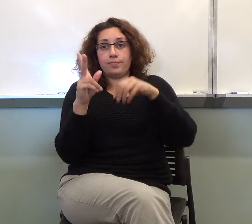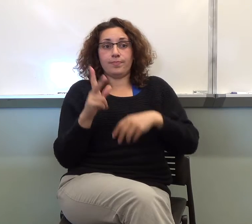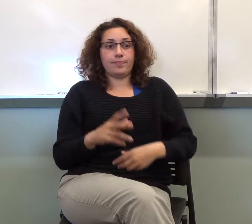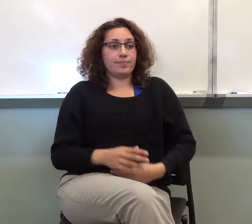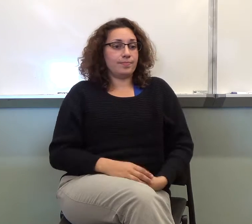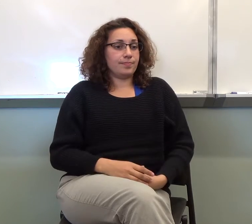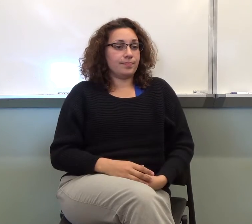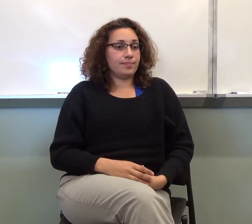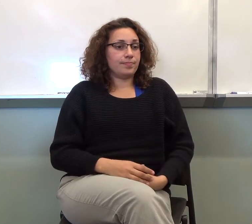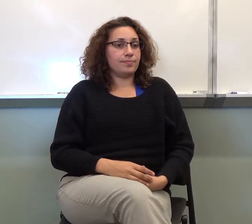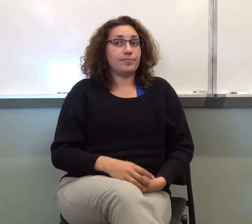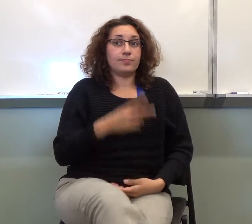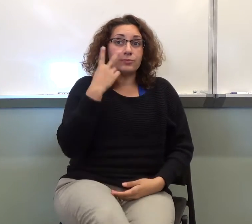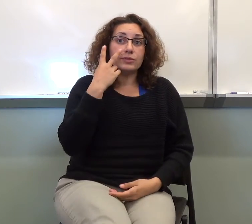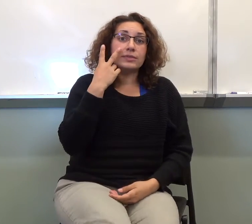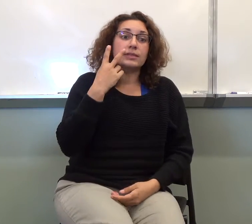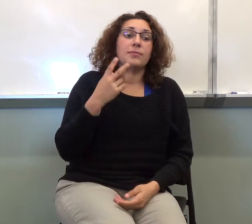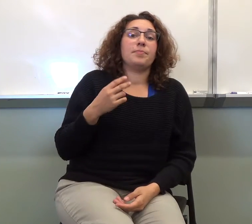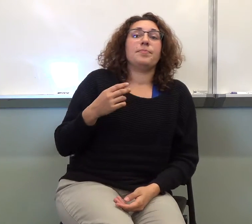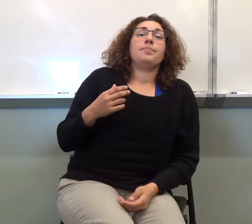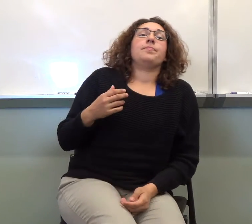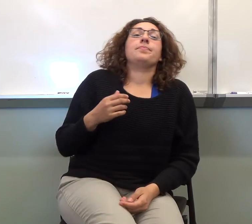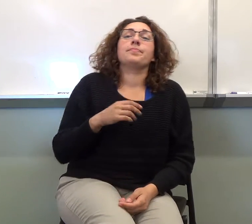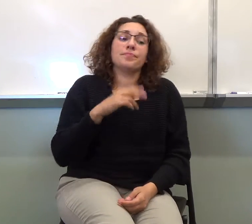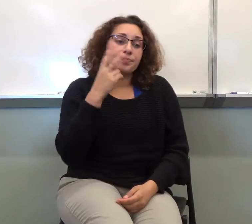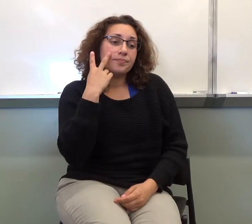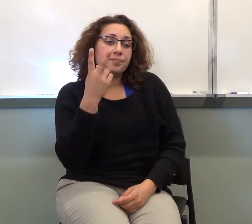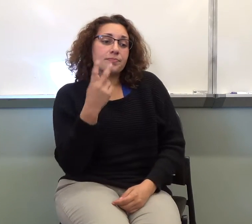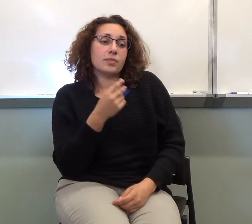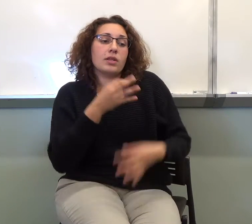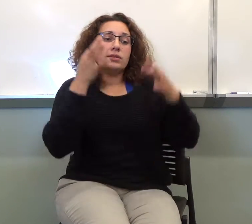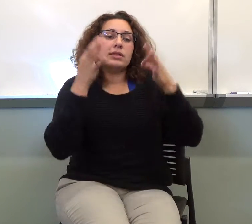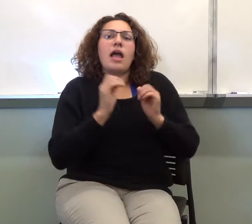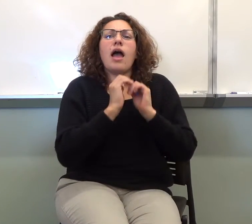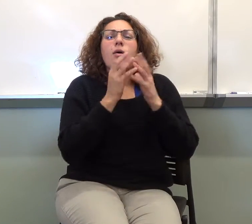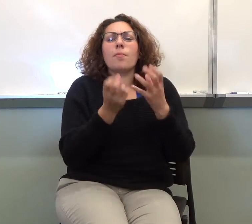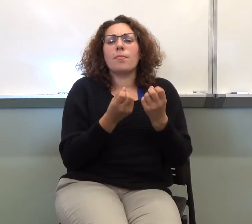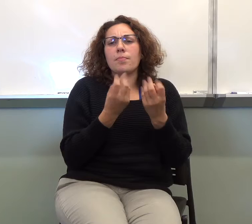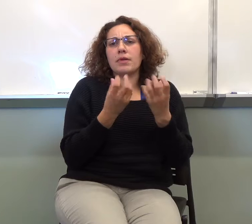And then what you do is you go back here and determine the number of credit hours by simply adding up again.